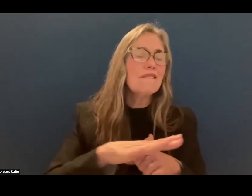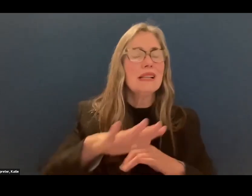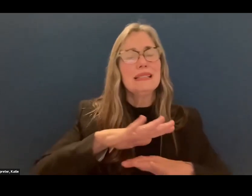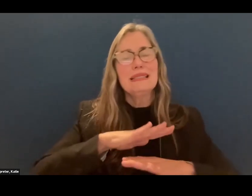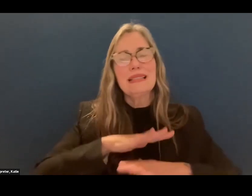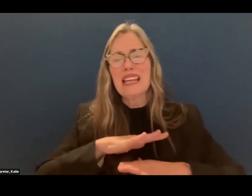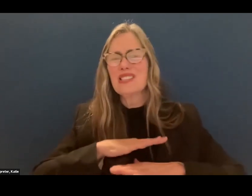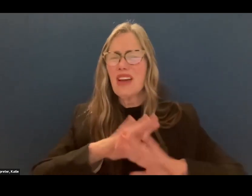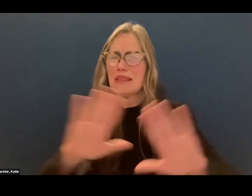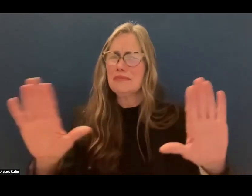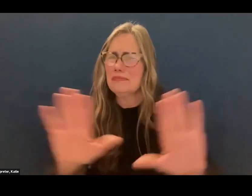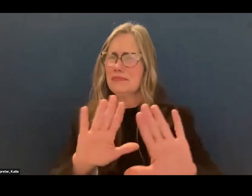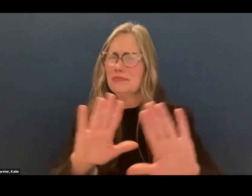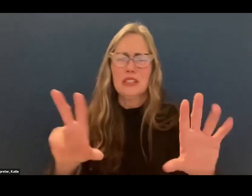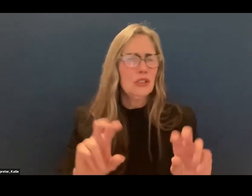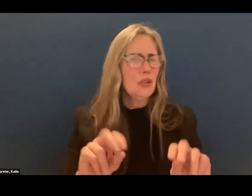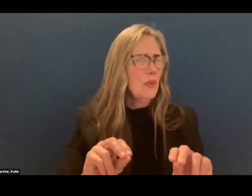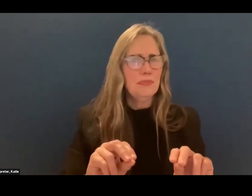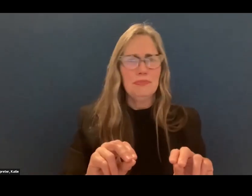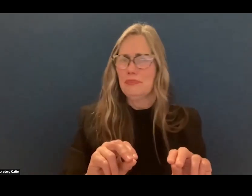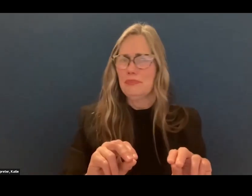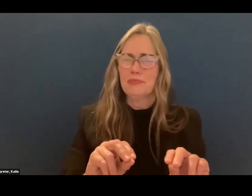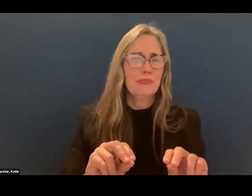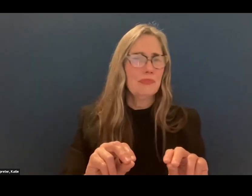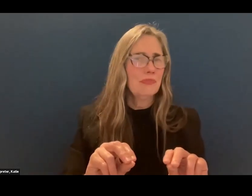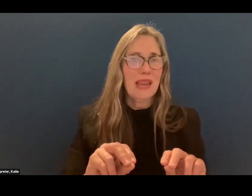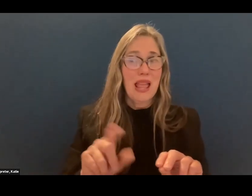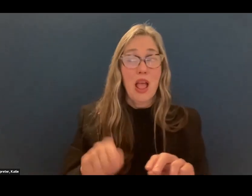to certainly the